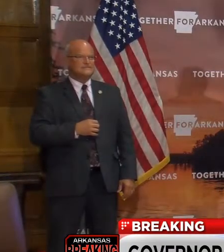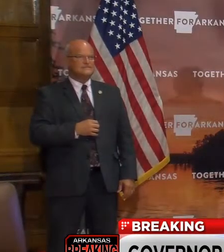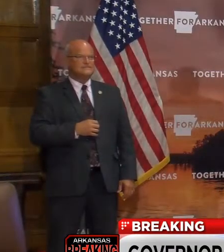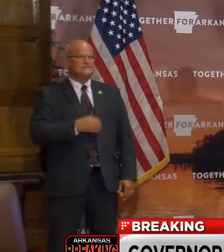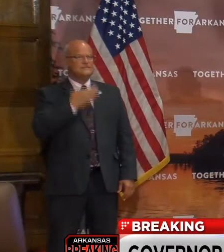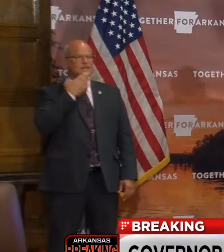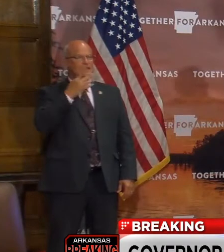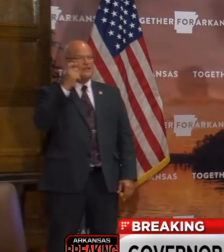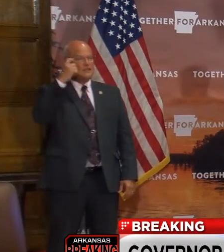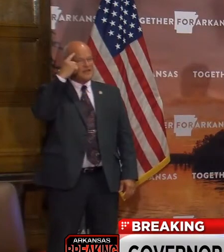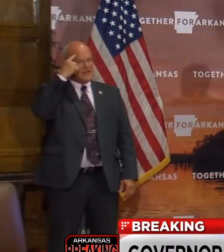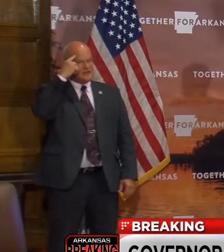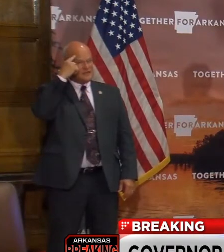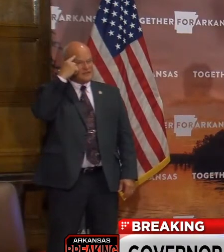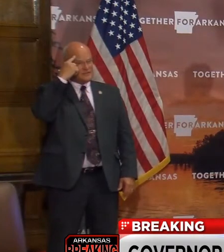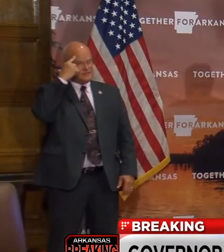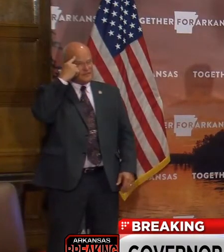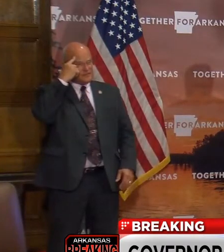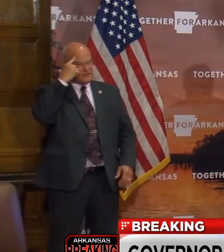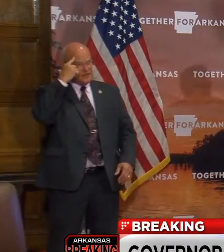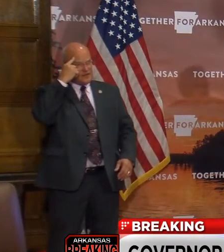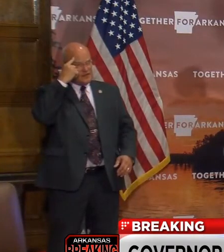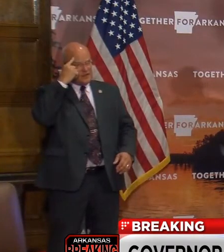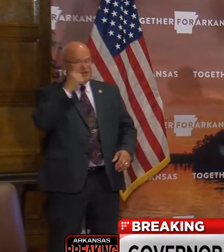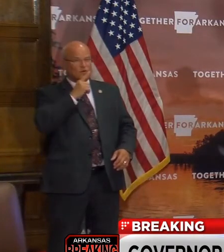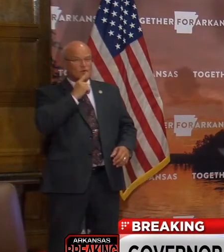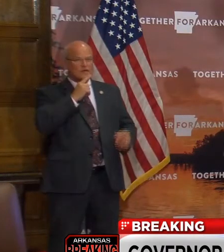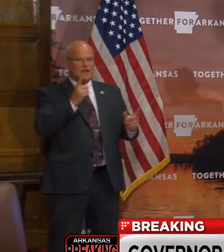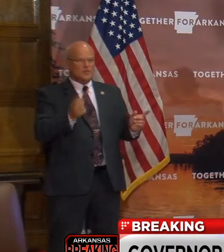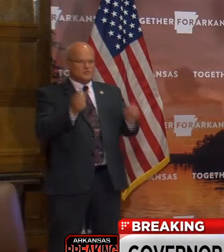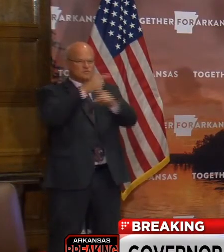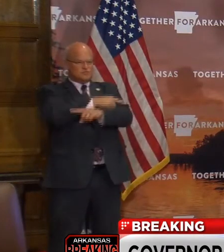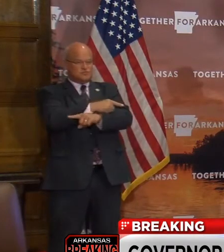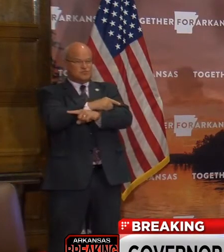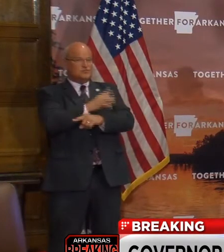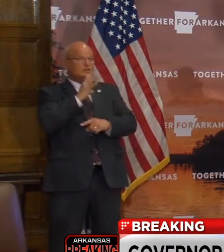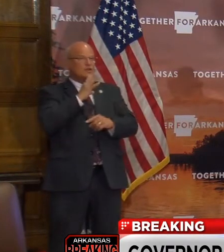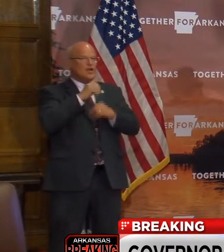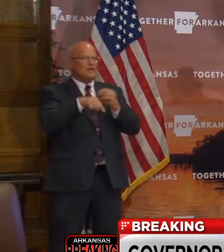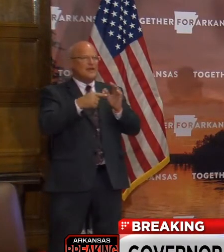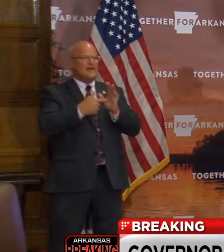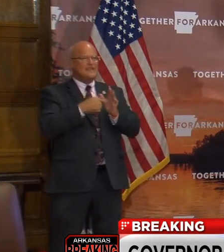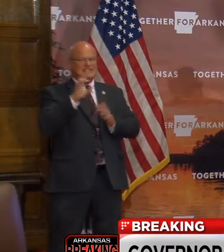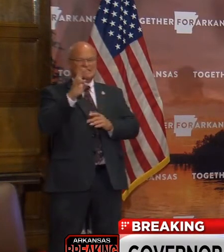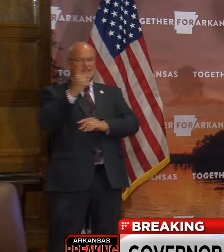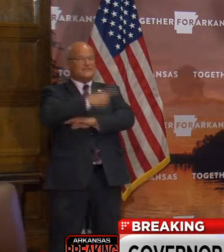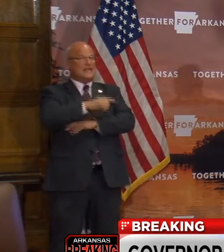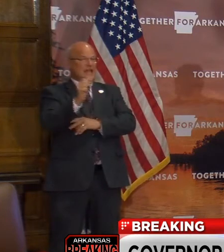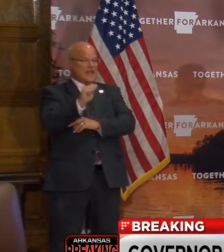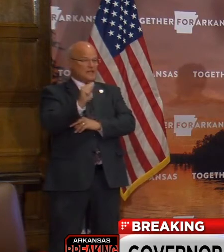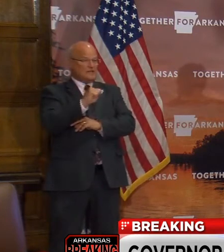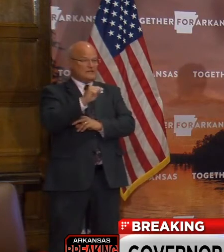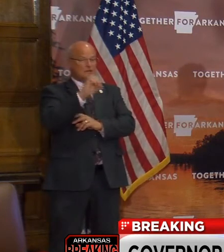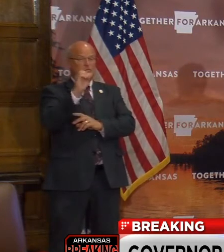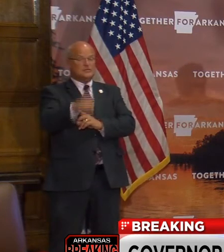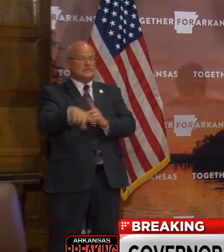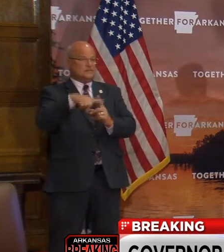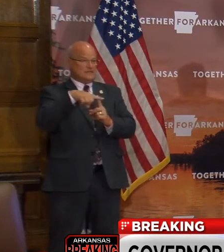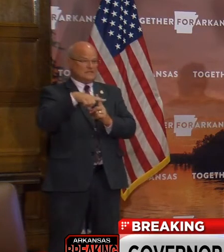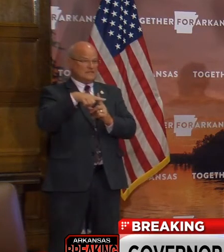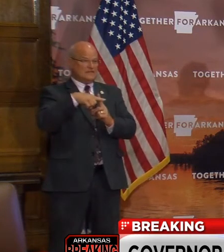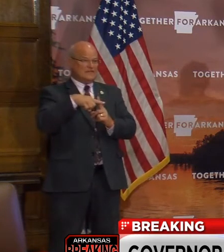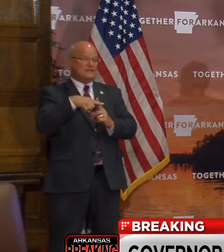Thank you, Governor. So let me start in reverse order today and talk about this 7-day average of percent positivity.